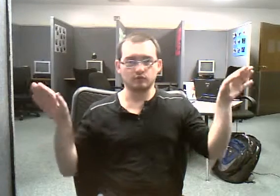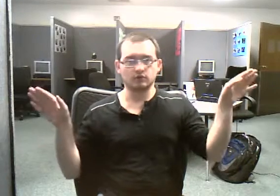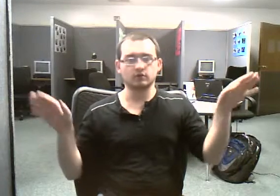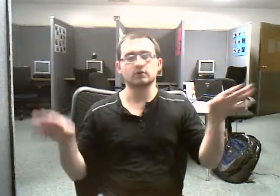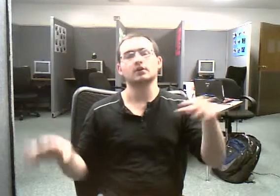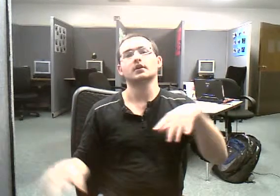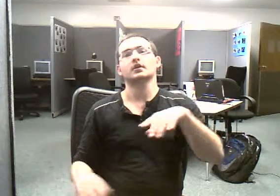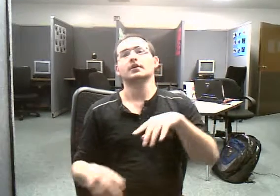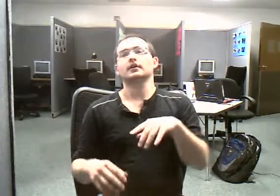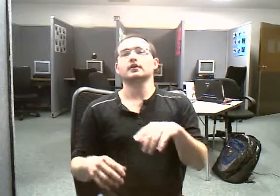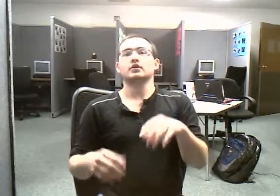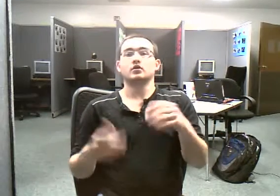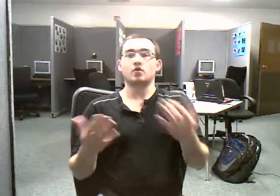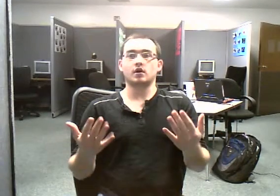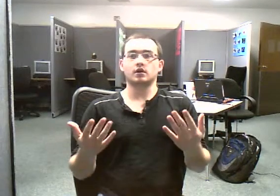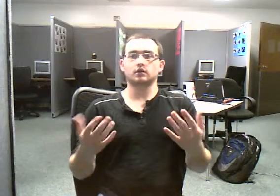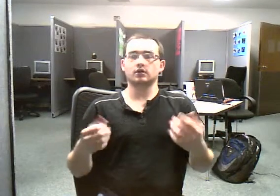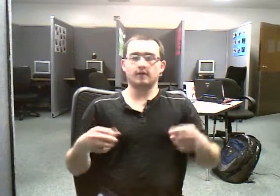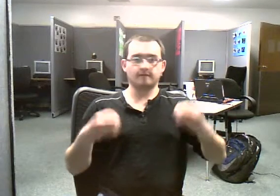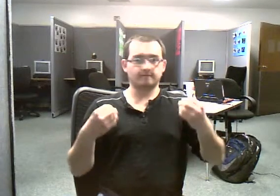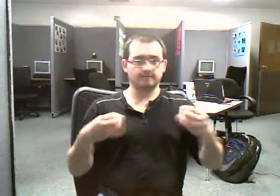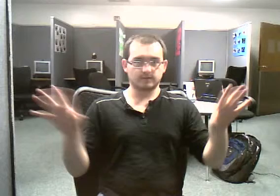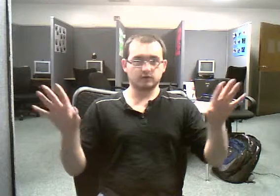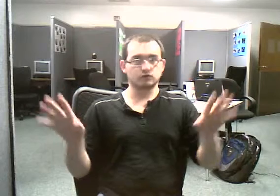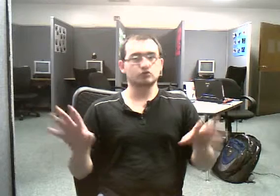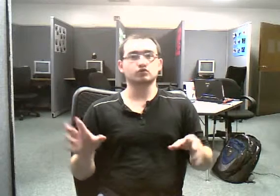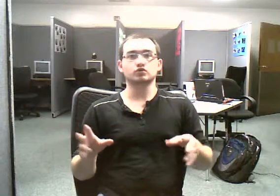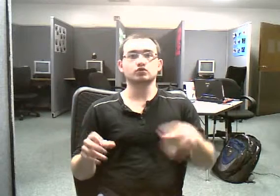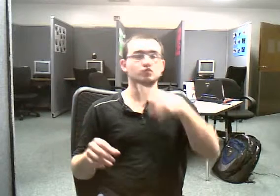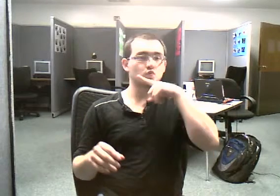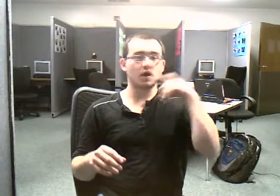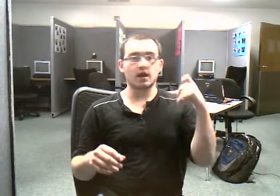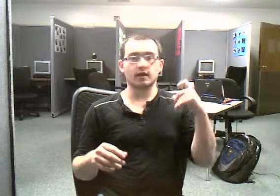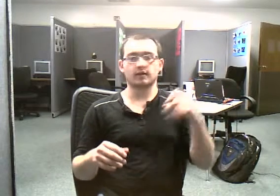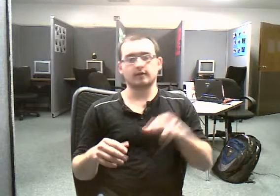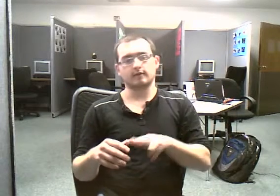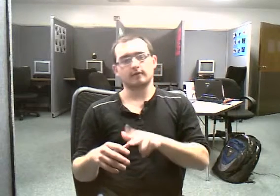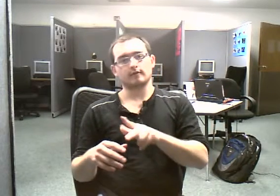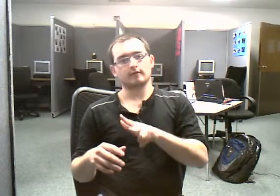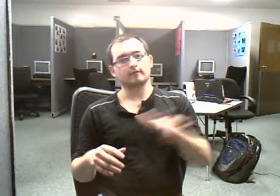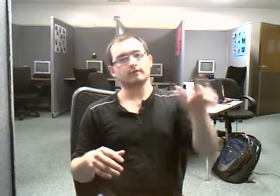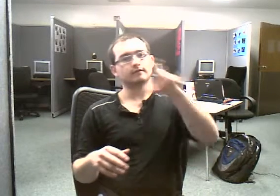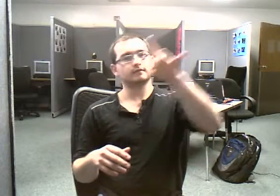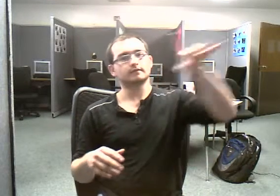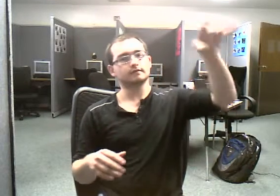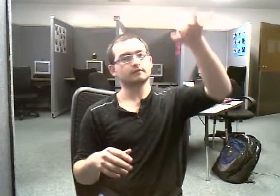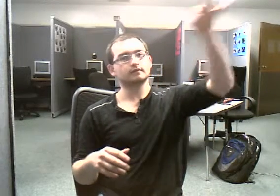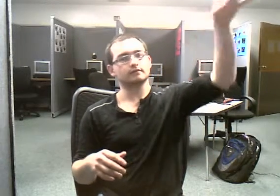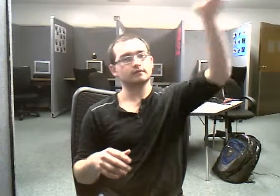then it flies into the air, where it lives for one day. During that day, it has